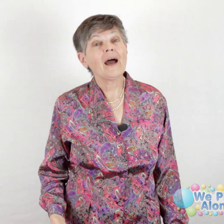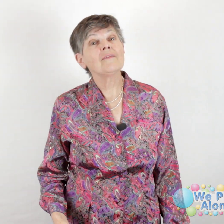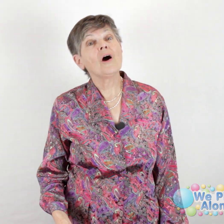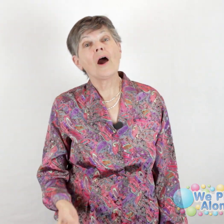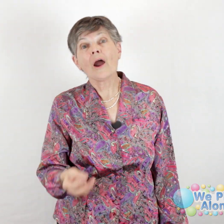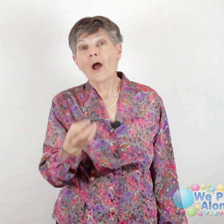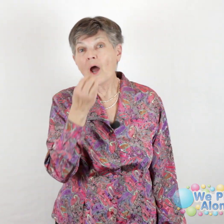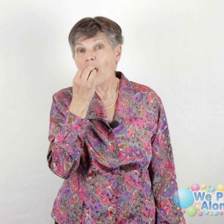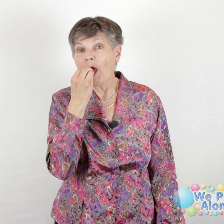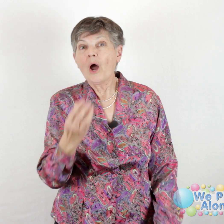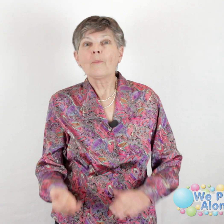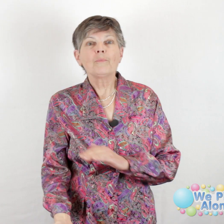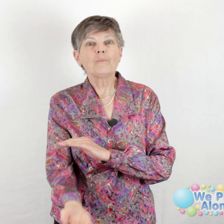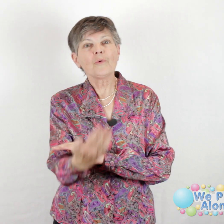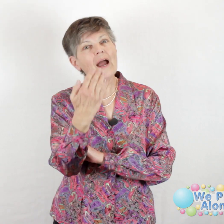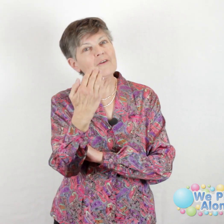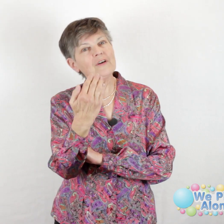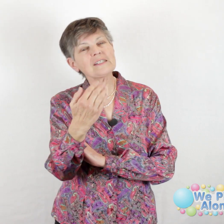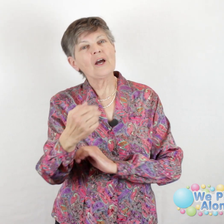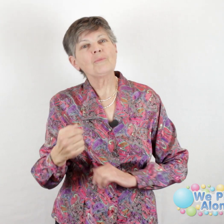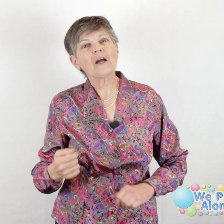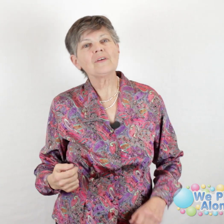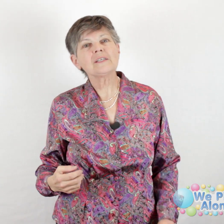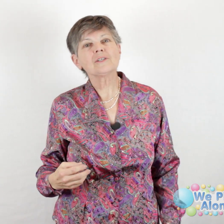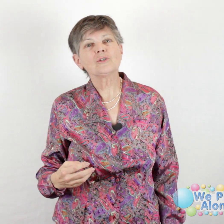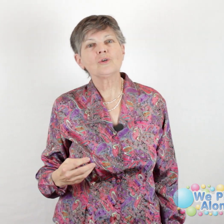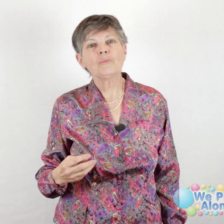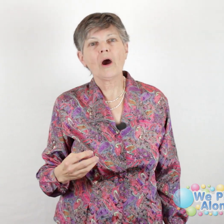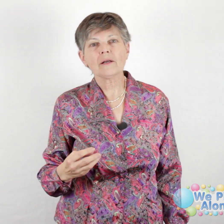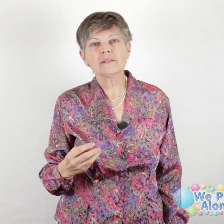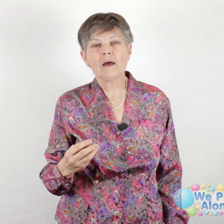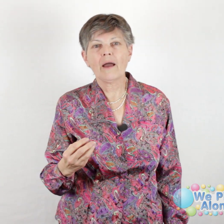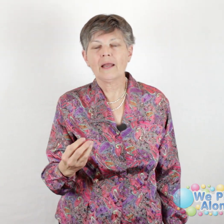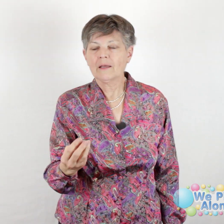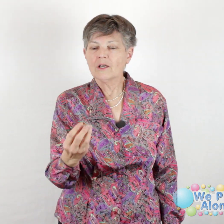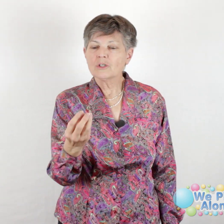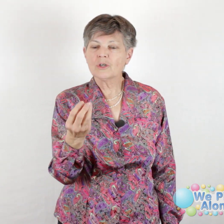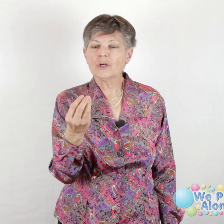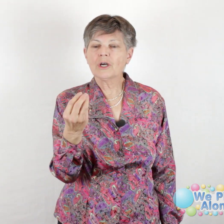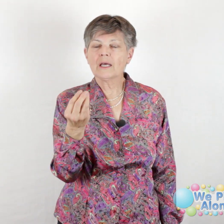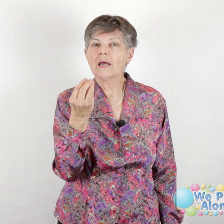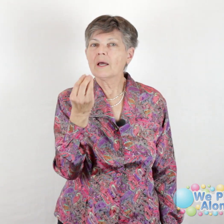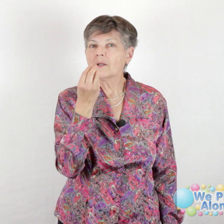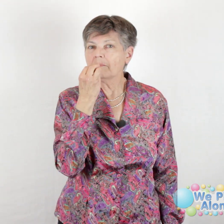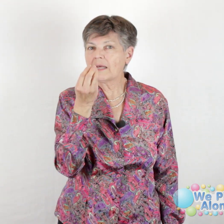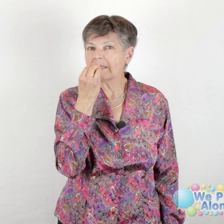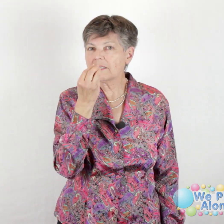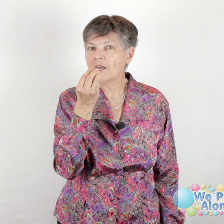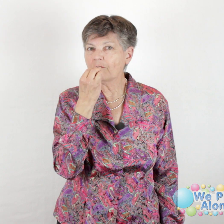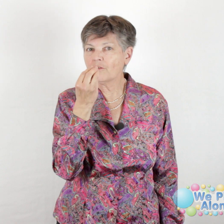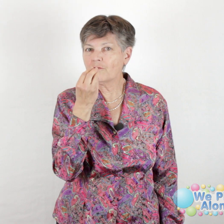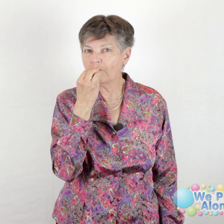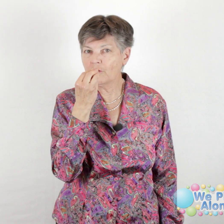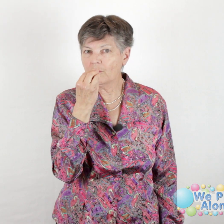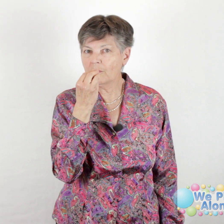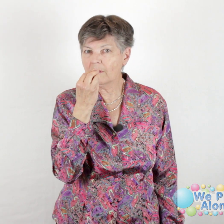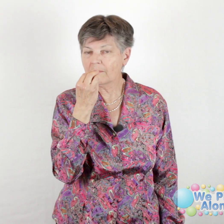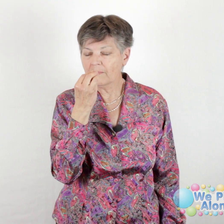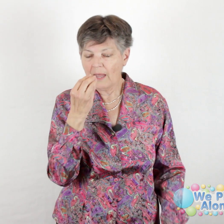have our breakfast. Now, breakfast is a two-part sign. So you're going to make the sign for food.